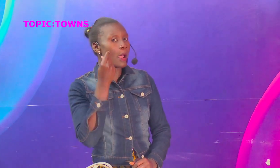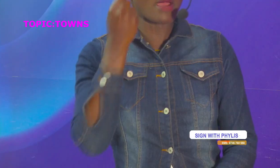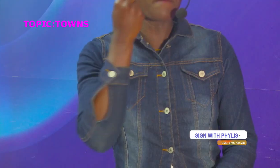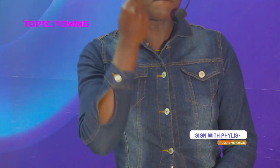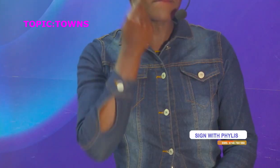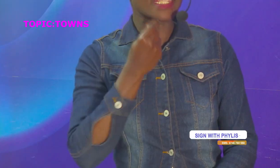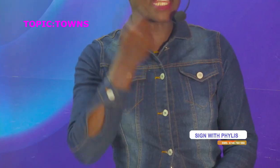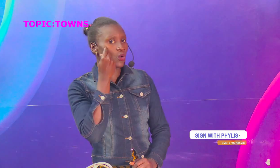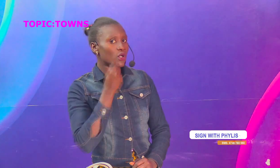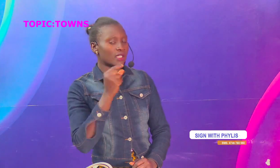Maseno.